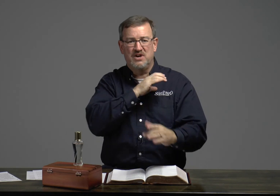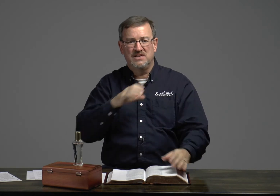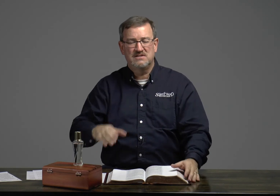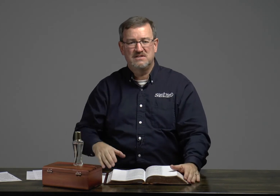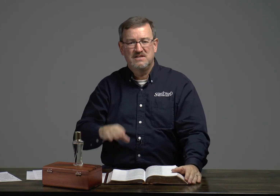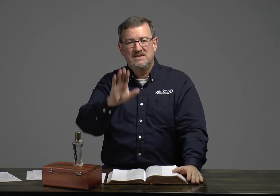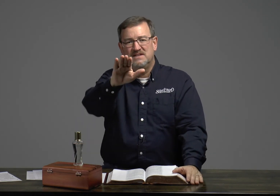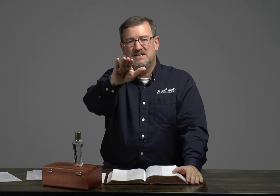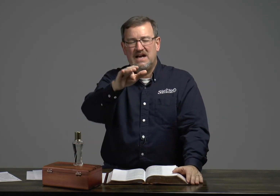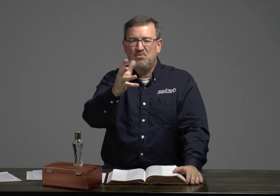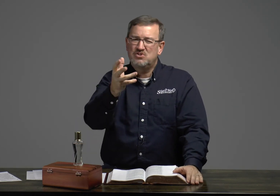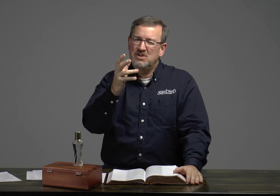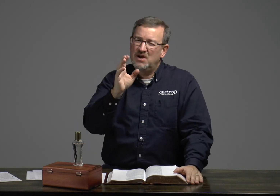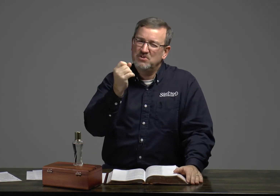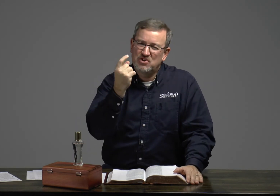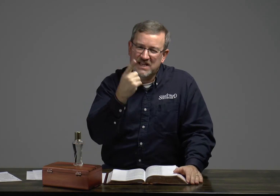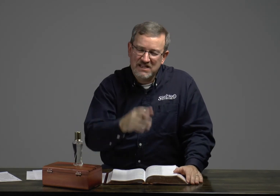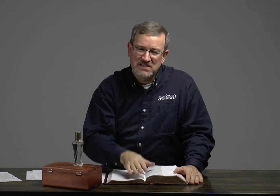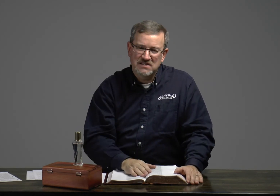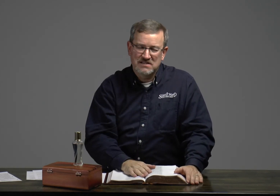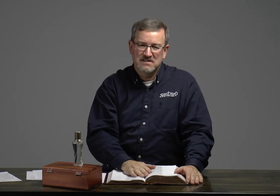Christ. I want you to catch this.